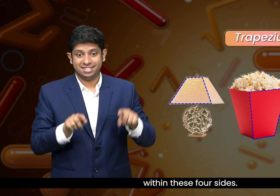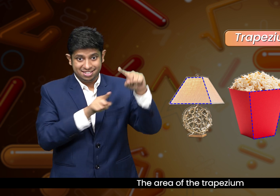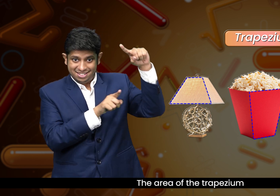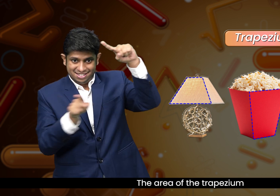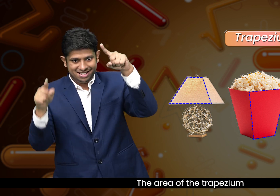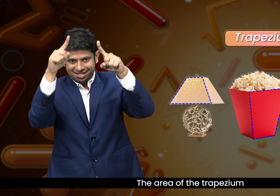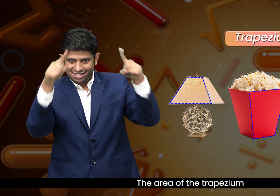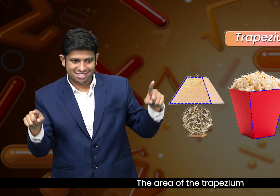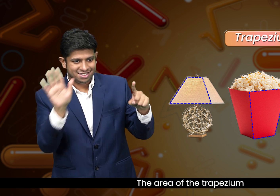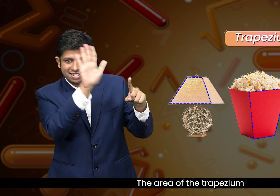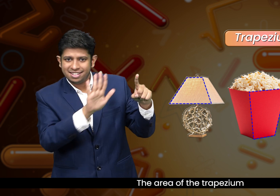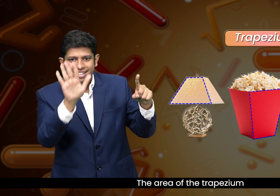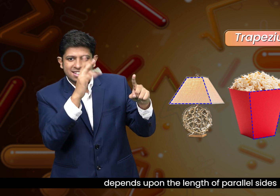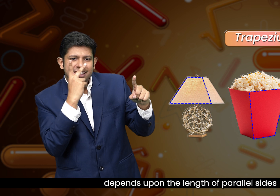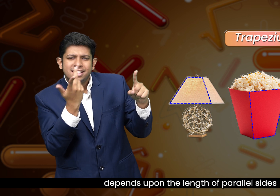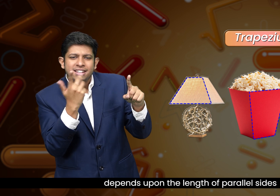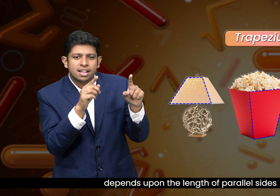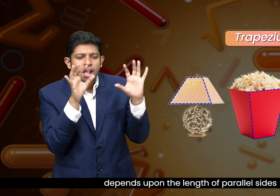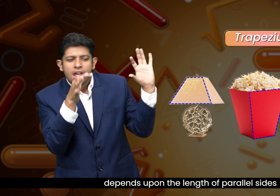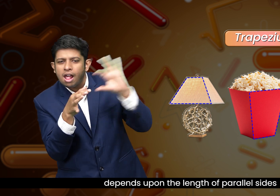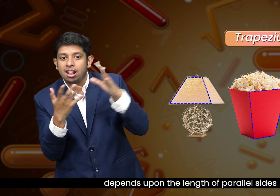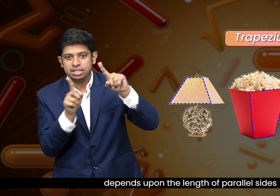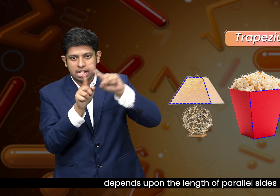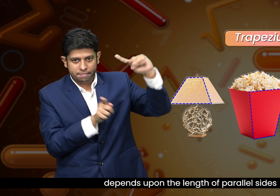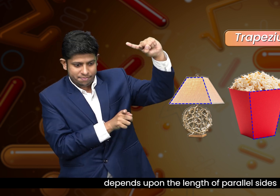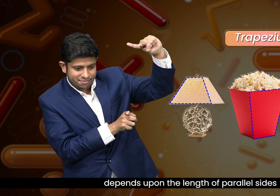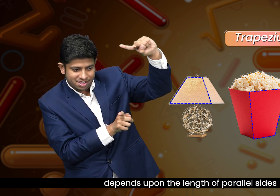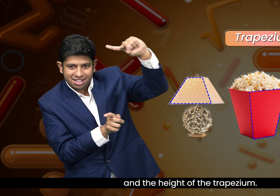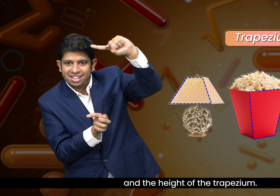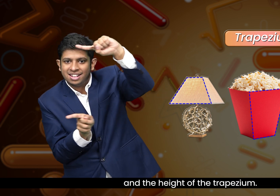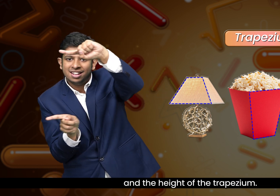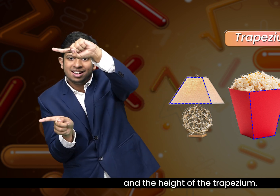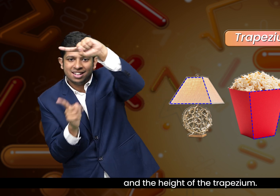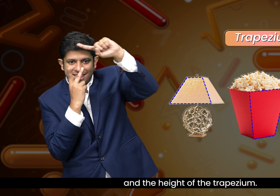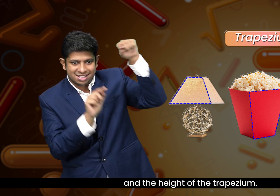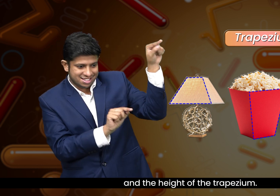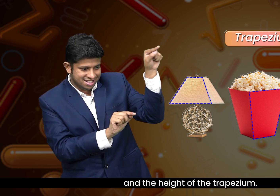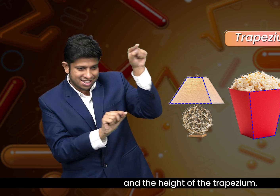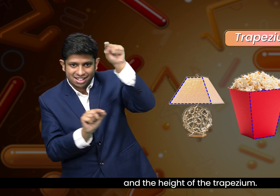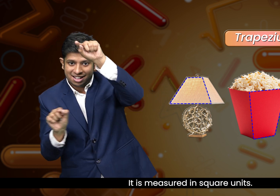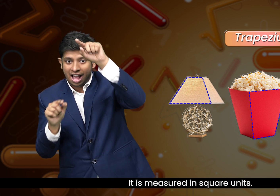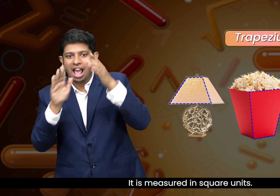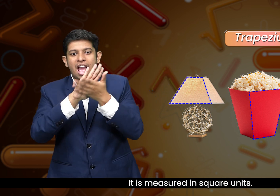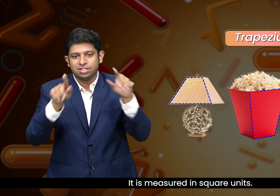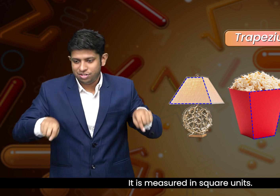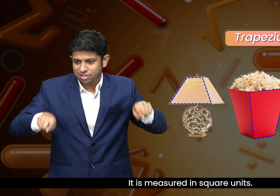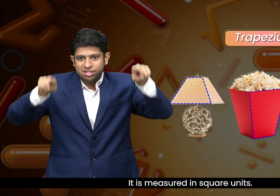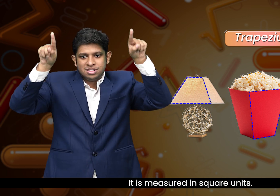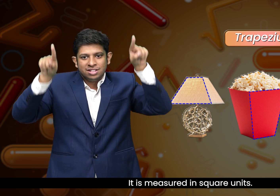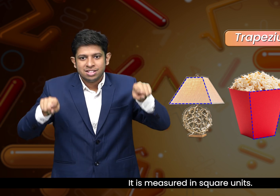The area of the trapezium depends upon the length of parallel sides and the height of the trapezium. It is measured in square